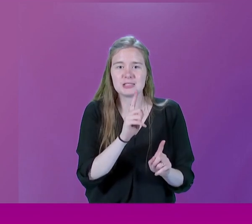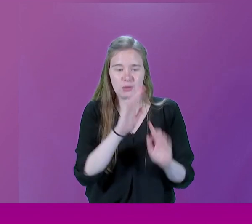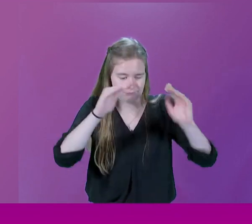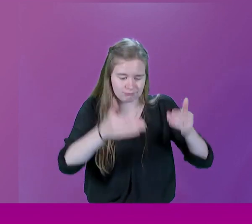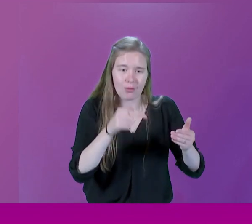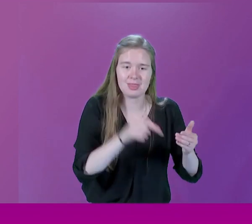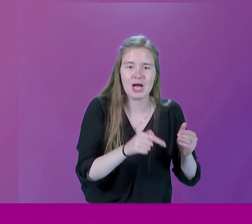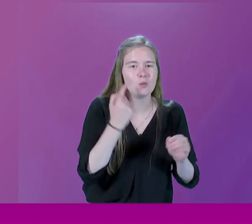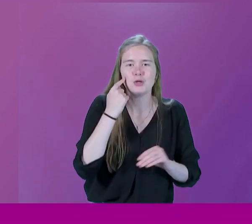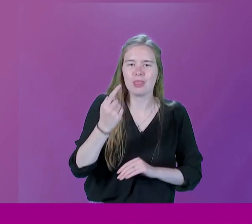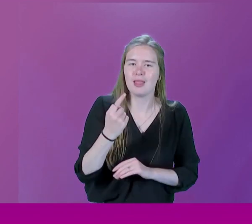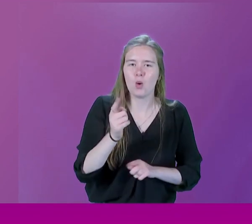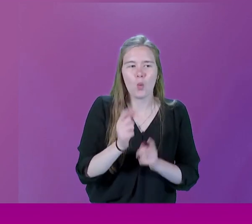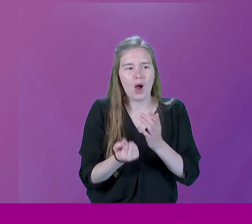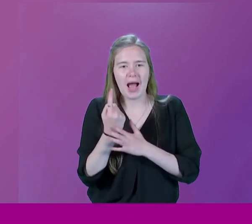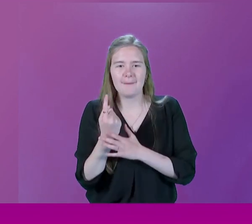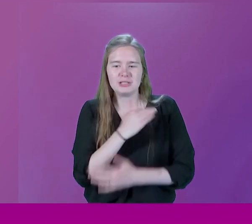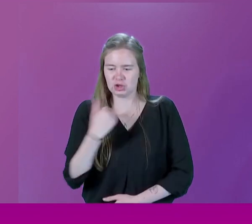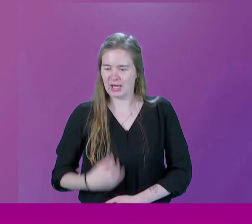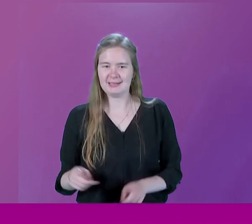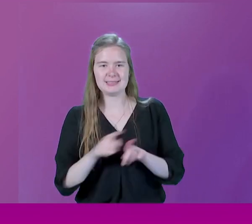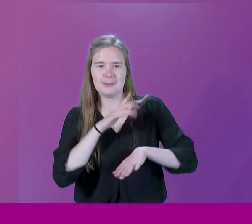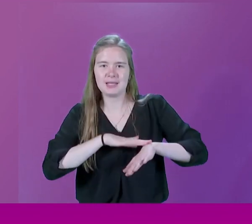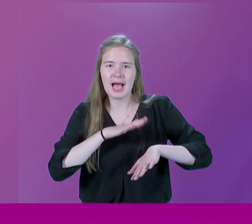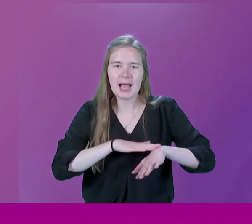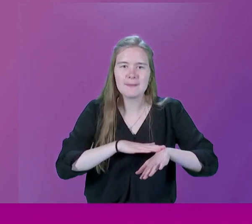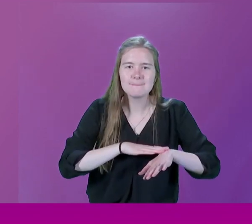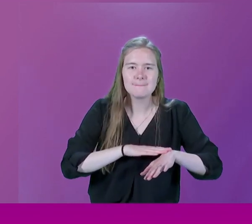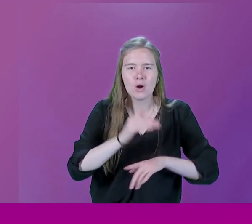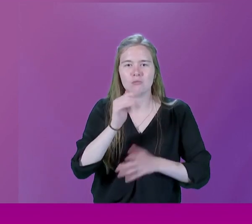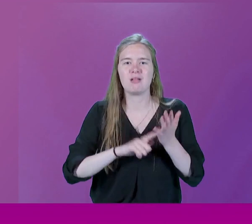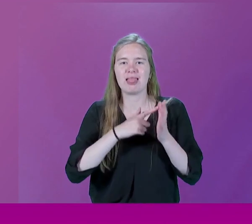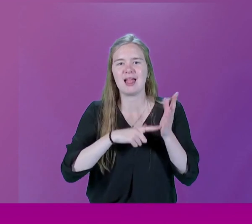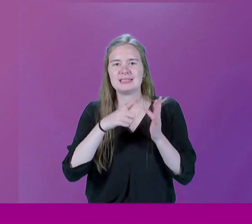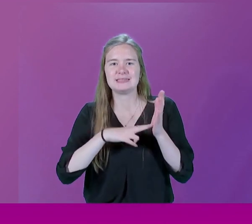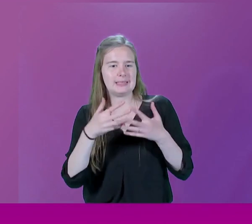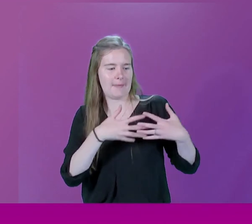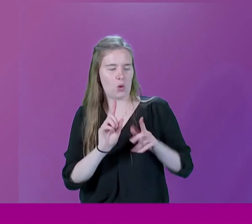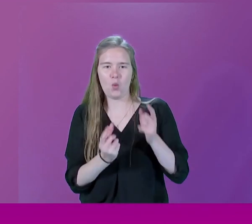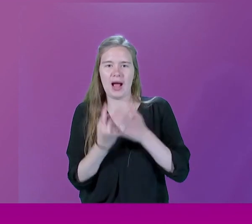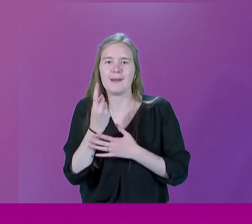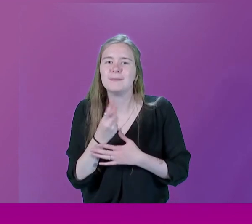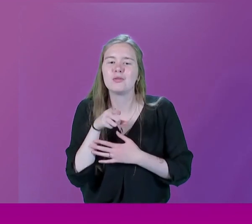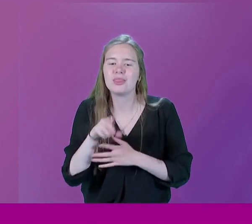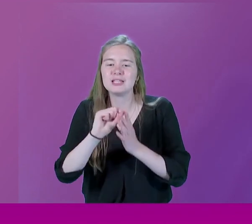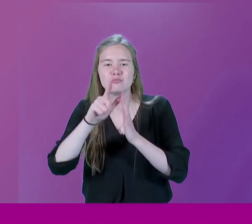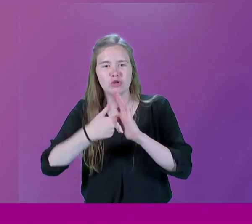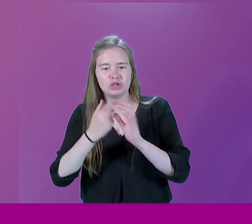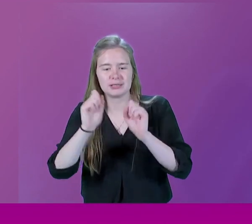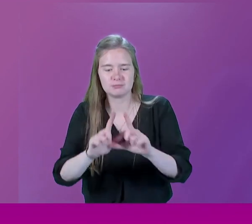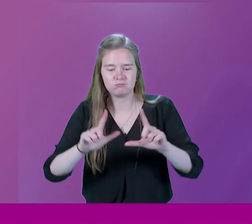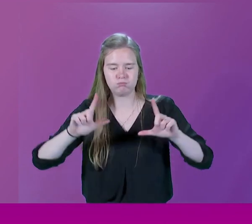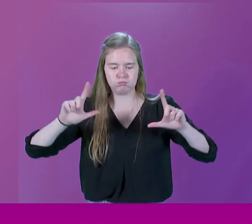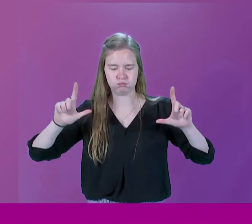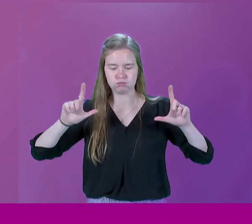think about. We don't think, well, what was going on in China? What was going on in Latin America? So this project is really zooming out